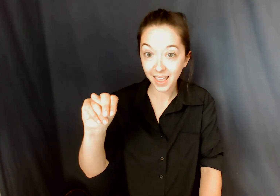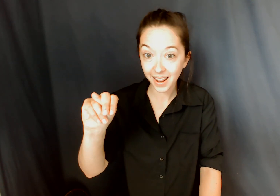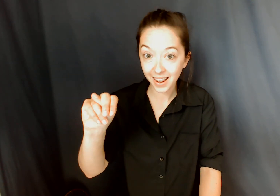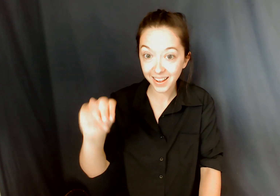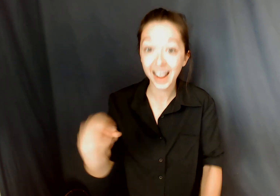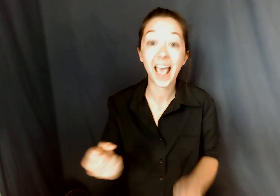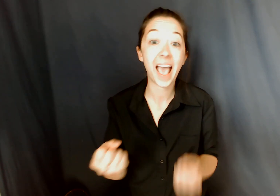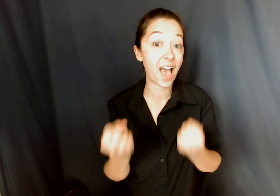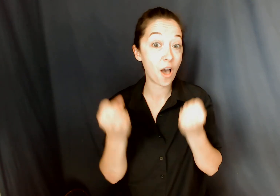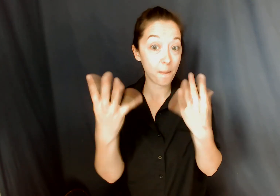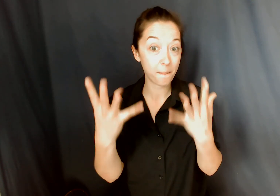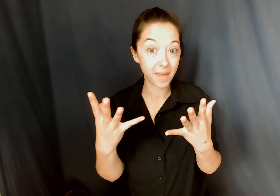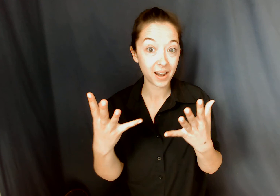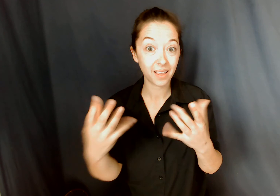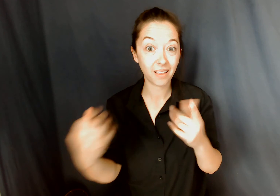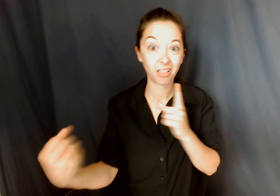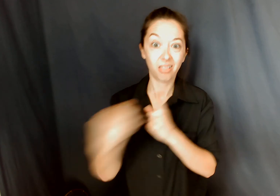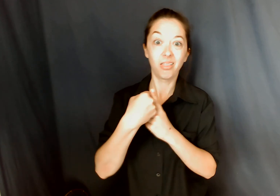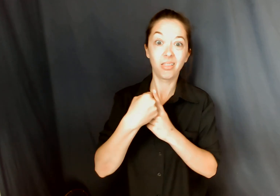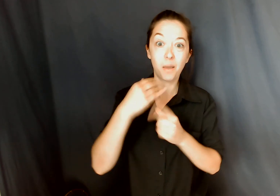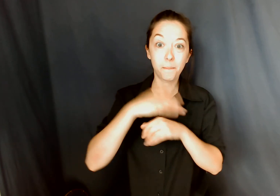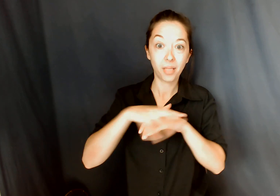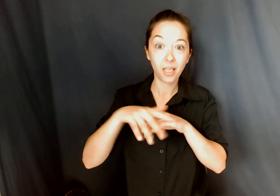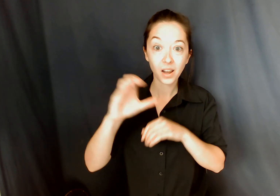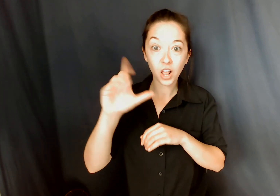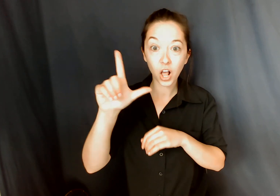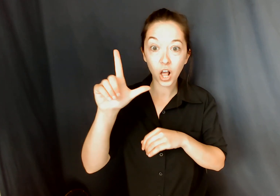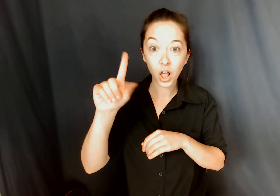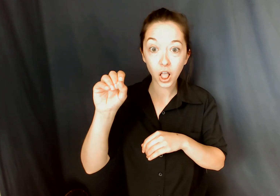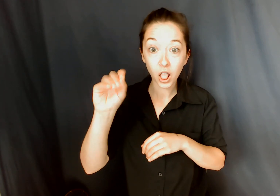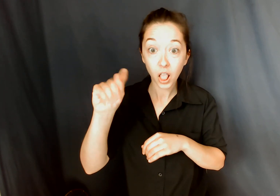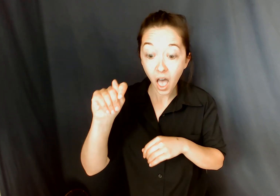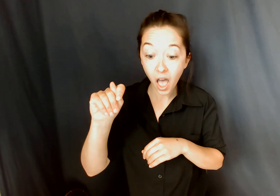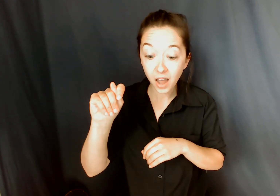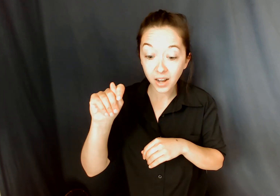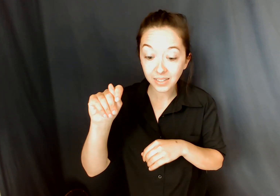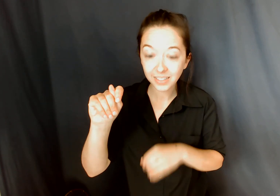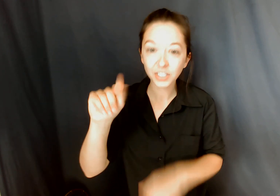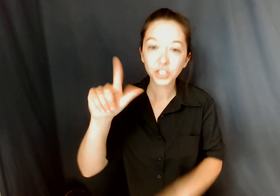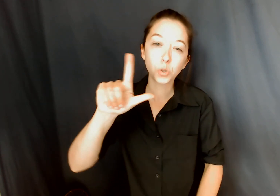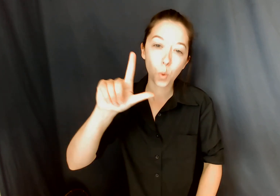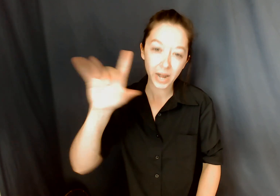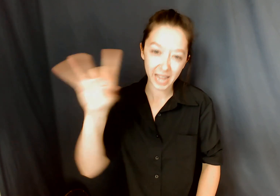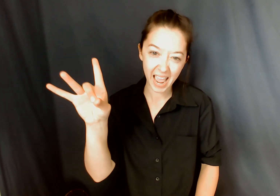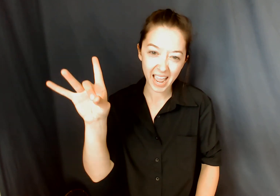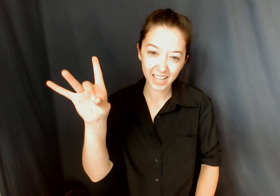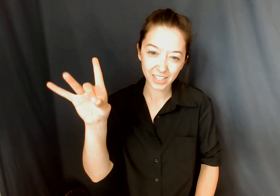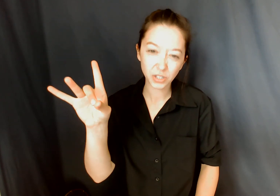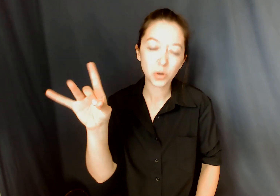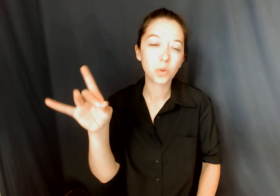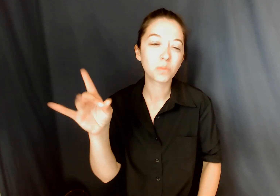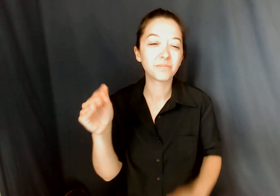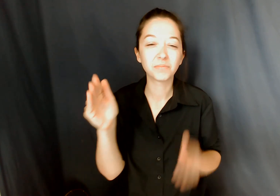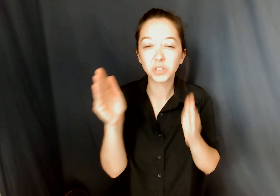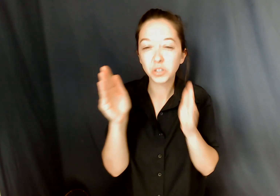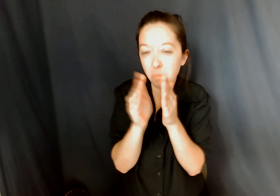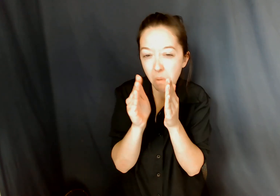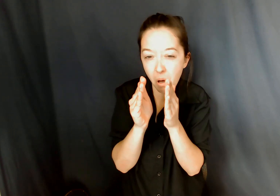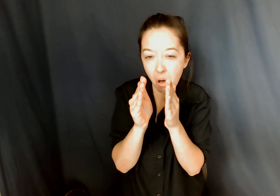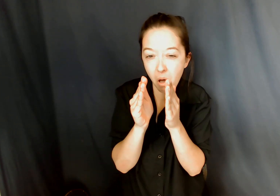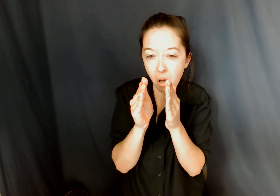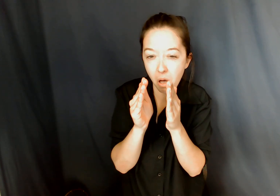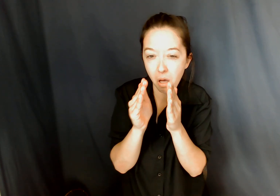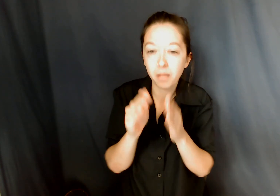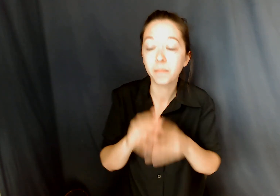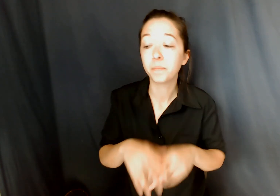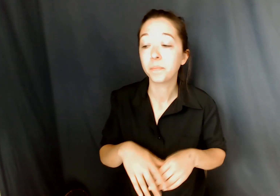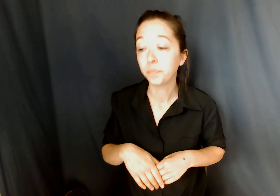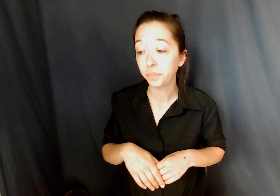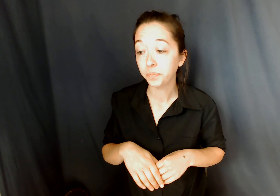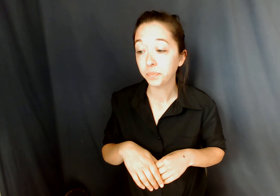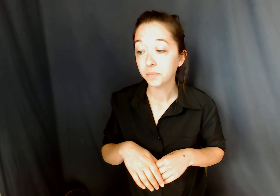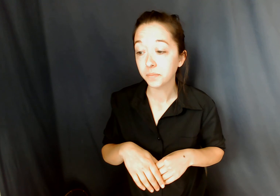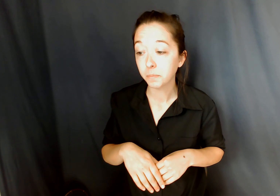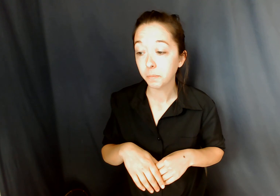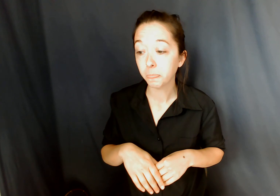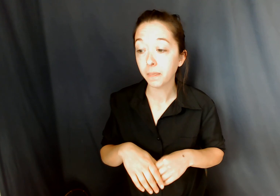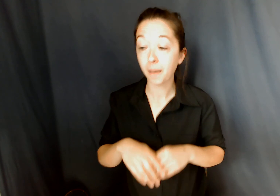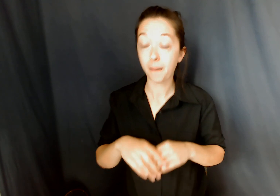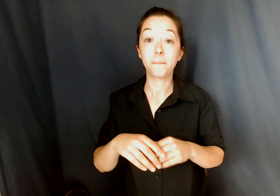should be counseled, particularly if they're in their 30s or 40s, regarding the potential side effects and association of this. And Dr.